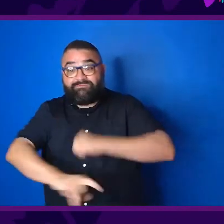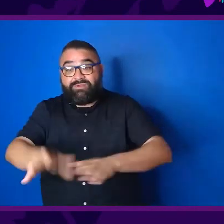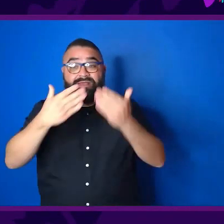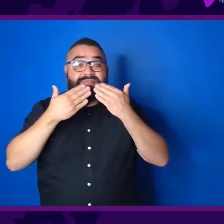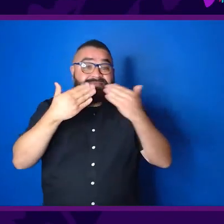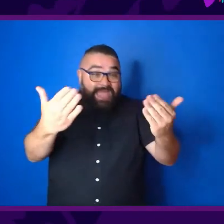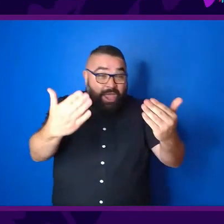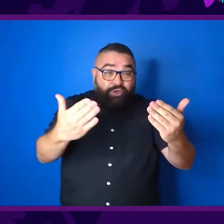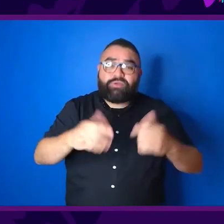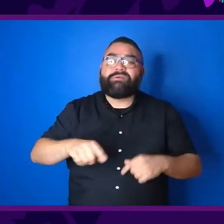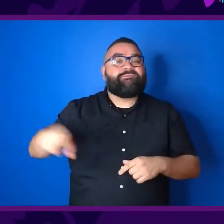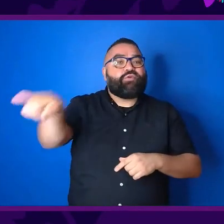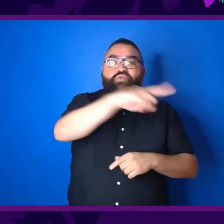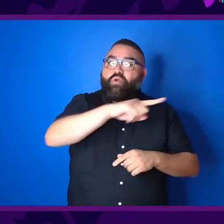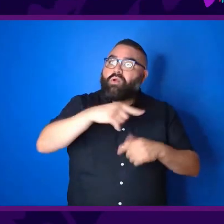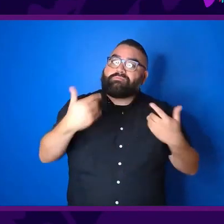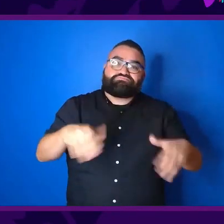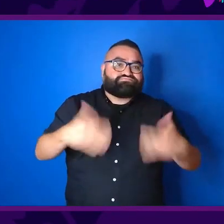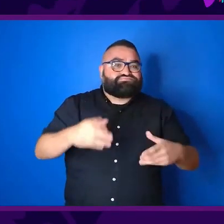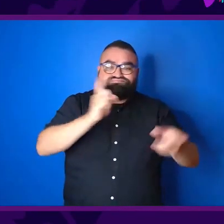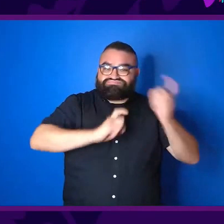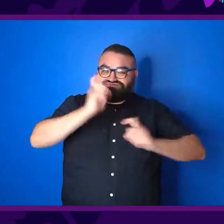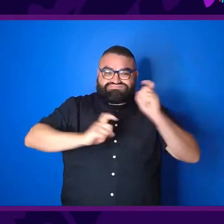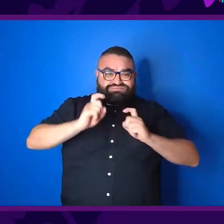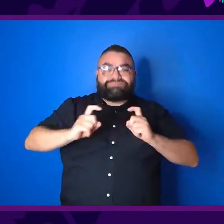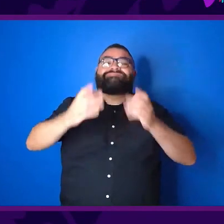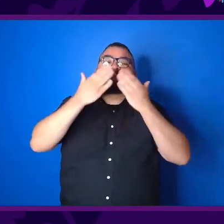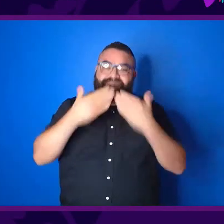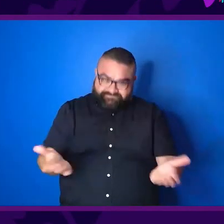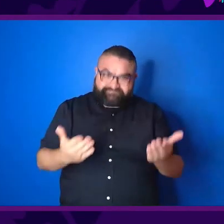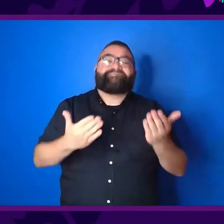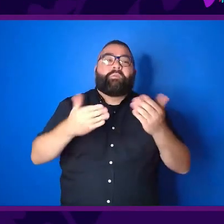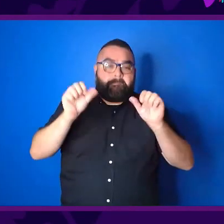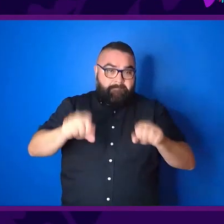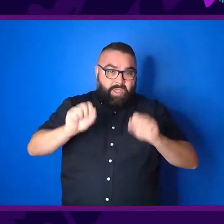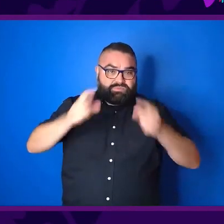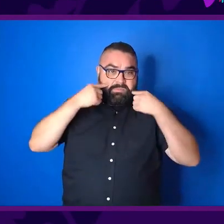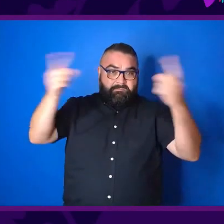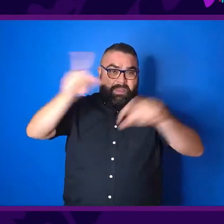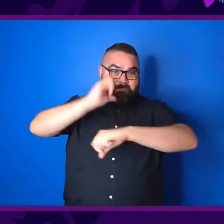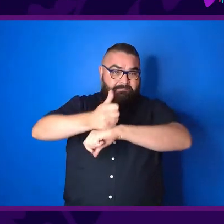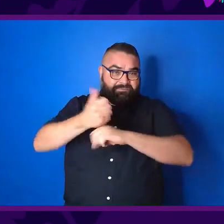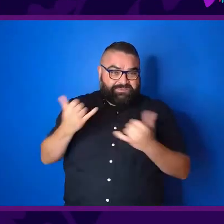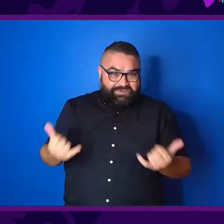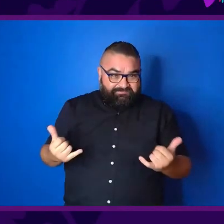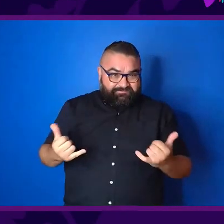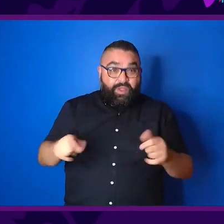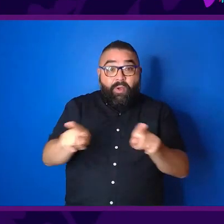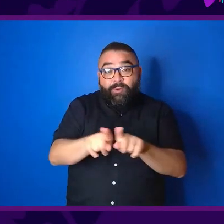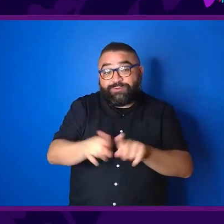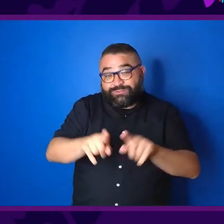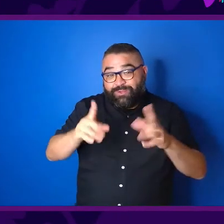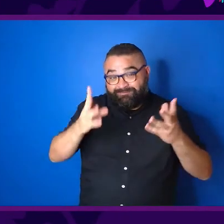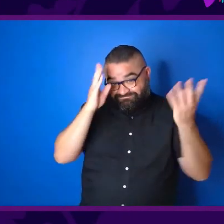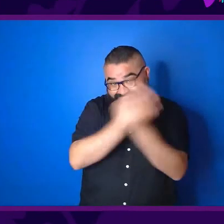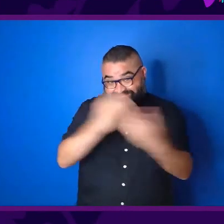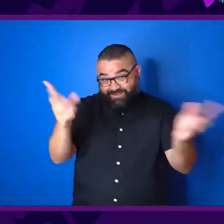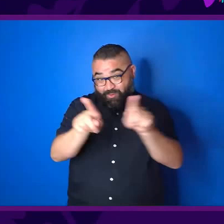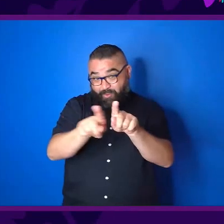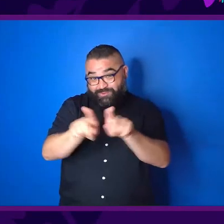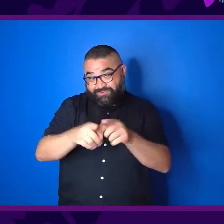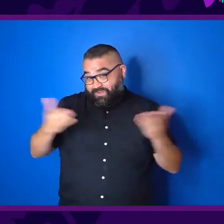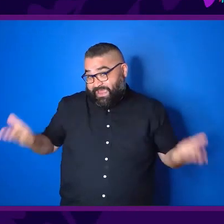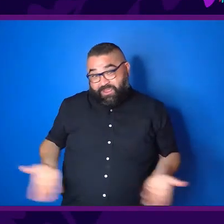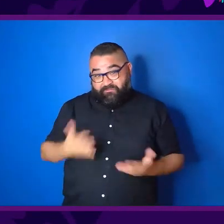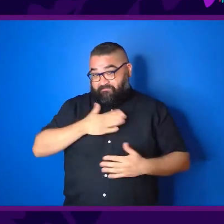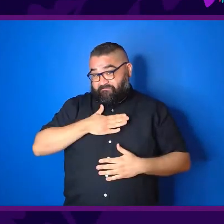in making this event possible. And of course, I have to do another shout out because that's what I'm here to do. Please